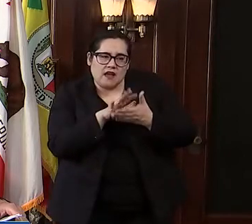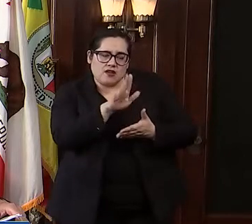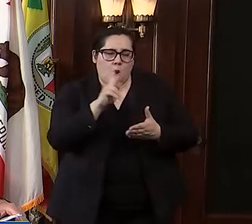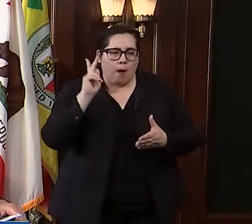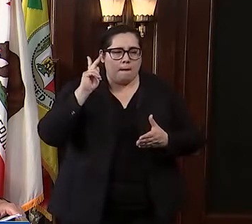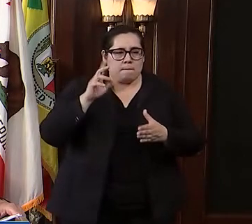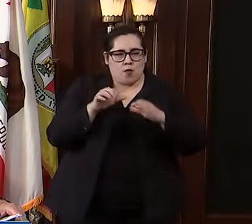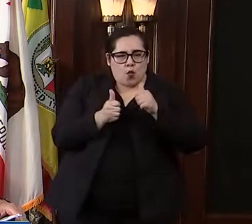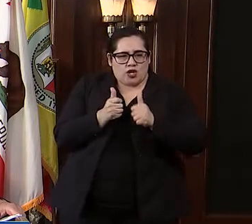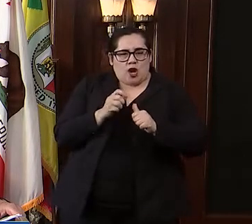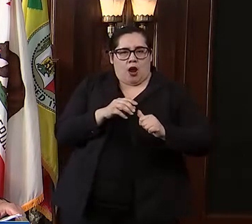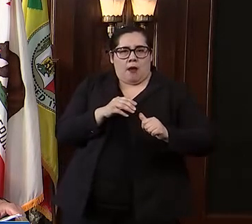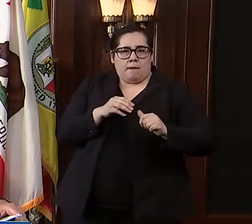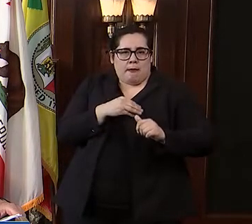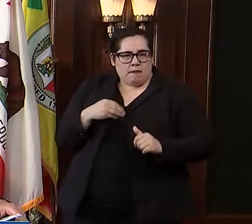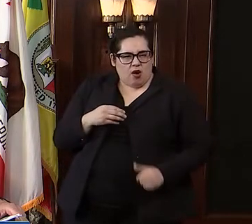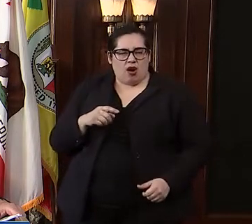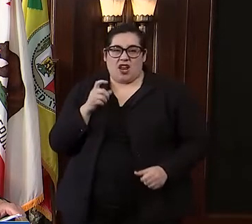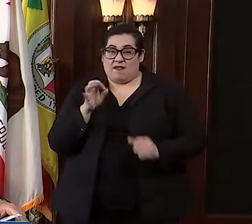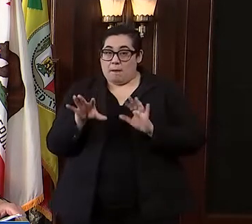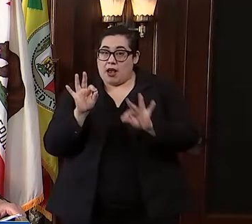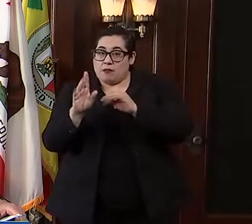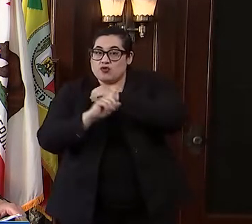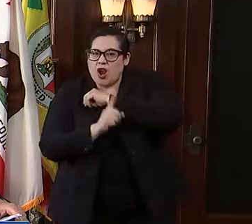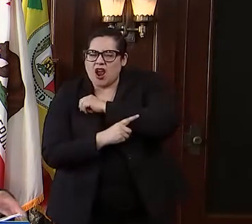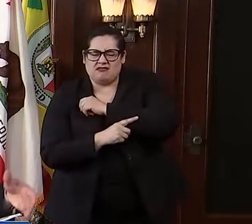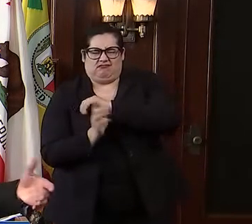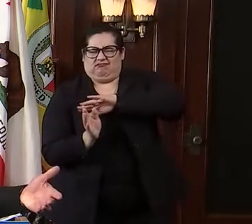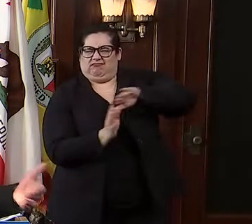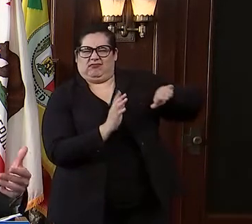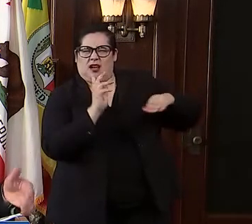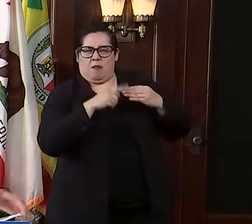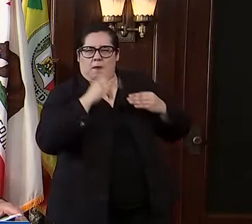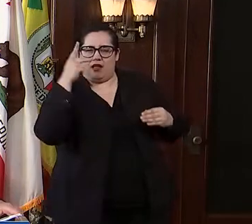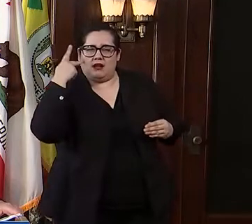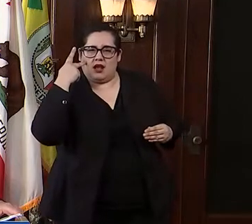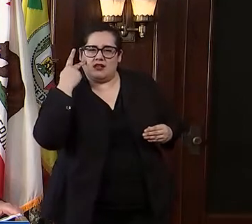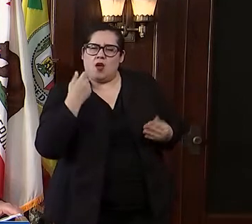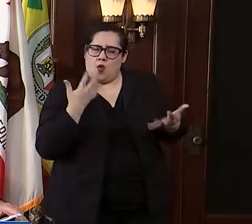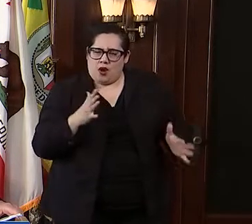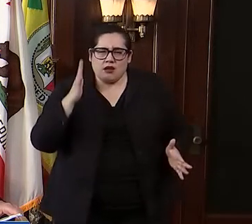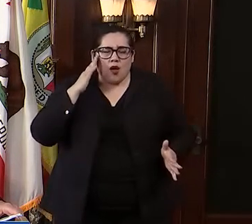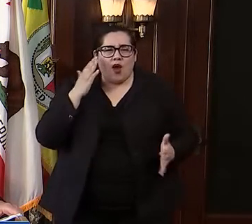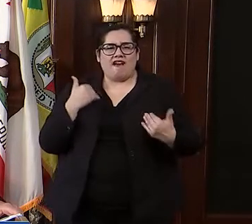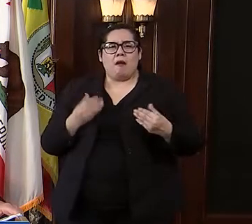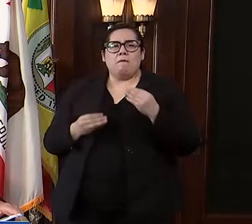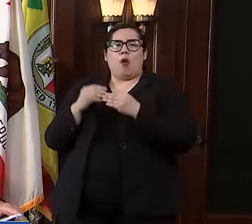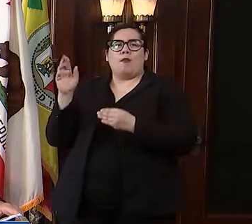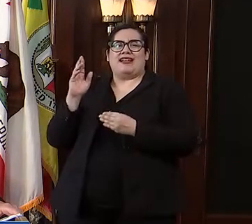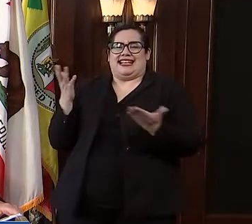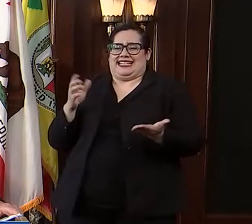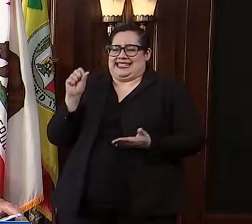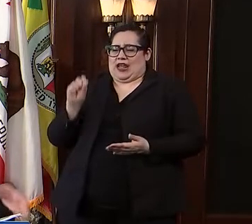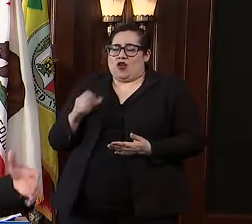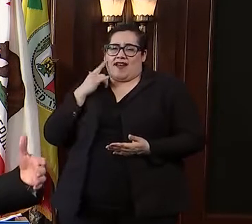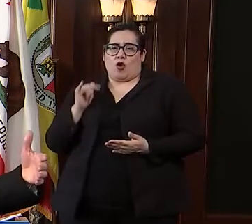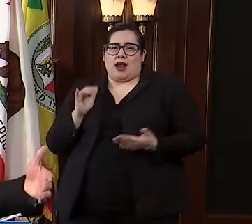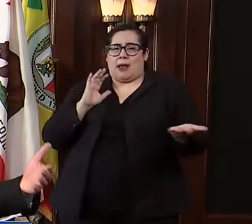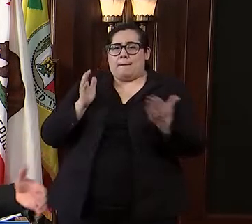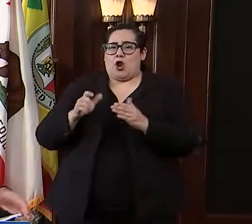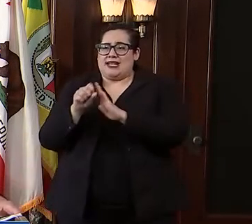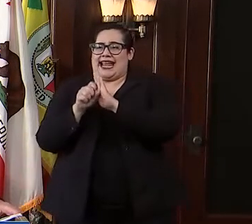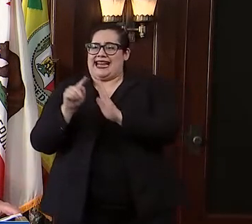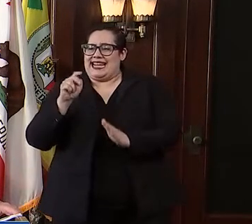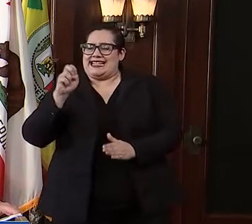provide city services like picking up your trash. As I pointed out, we've got more Republicans in Southern California than in the state of Tennessee. And we don't